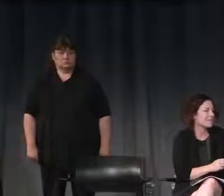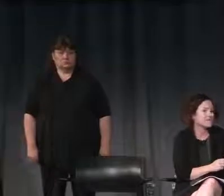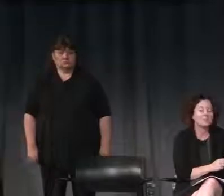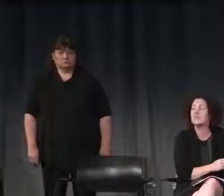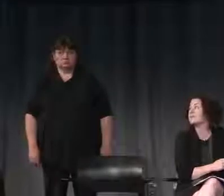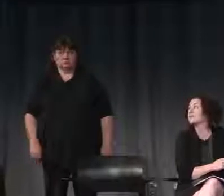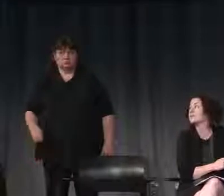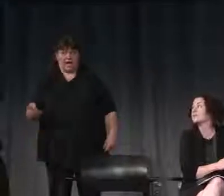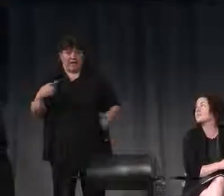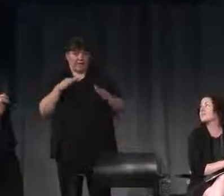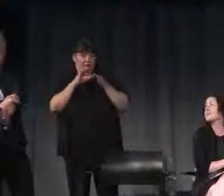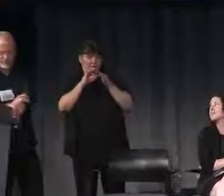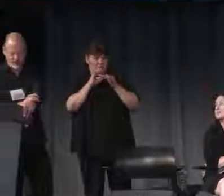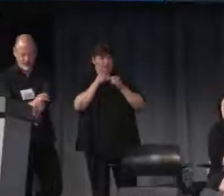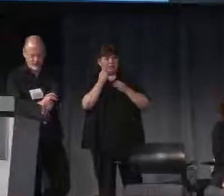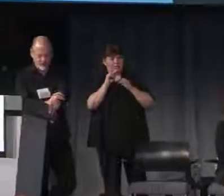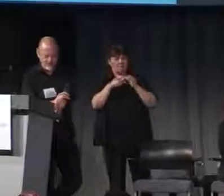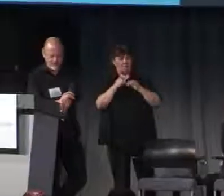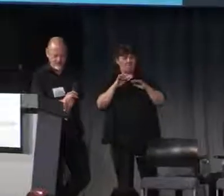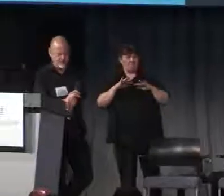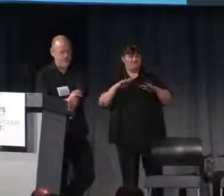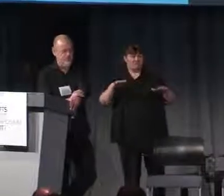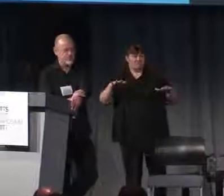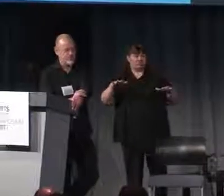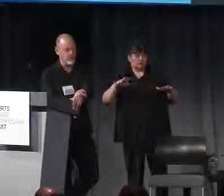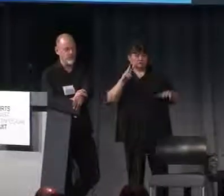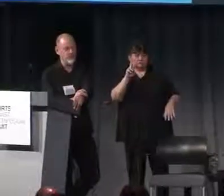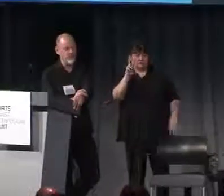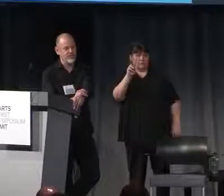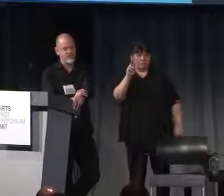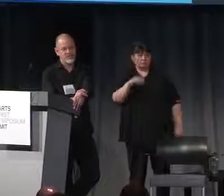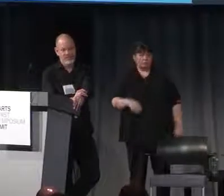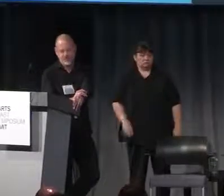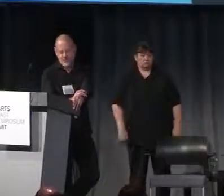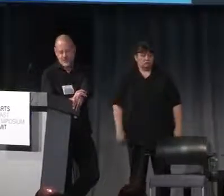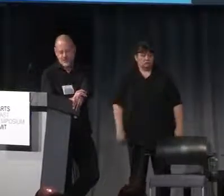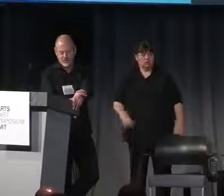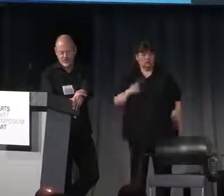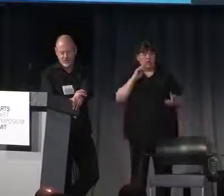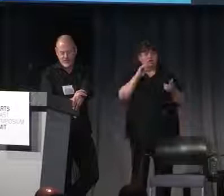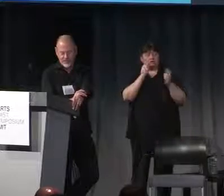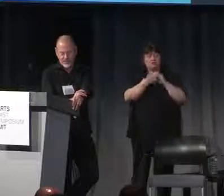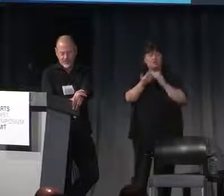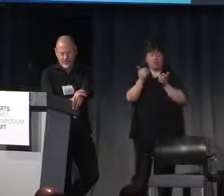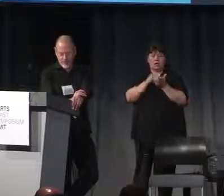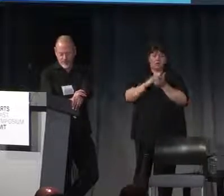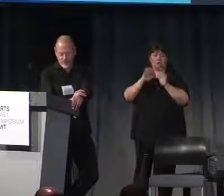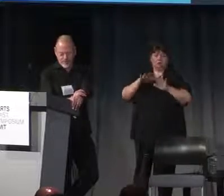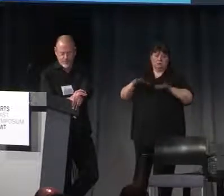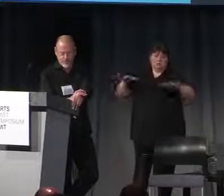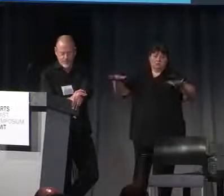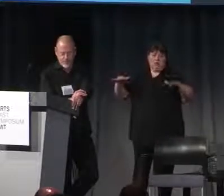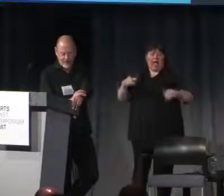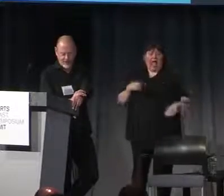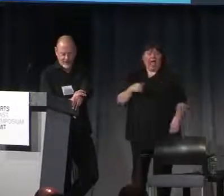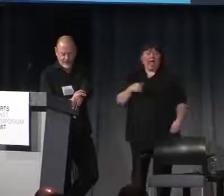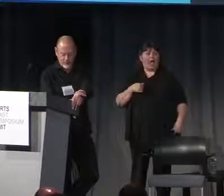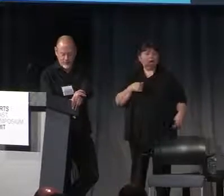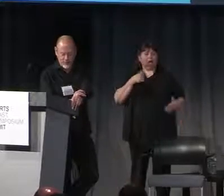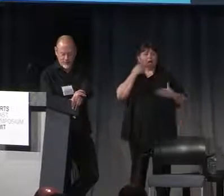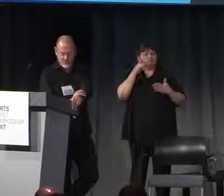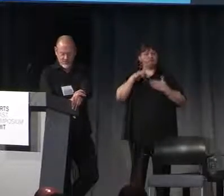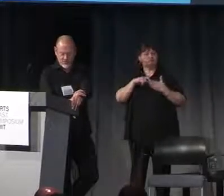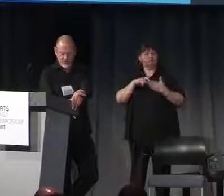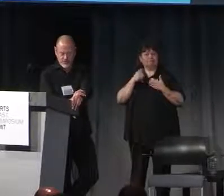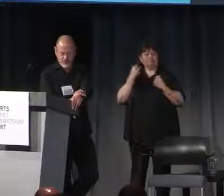I can say a tiny bit to the vibration question by just swerving into the notion of resonance once again. I'm struck by how